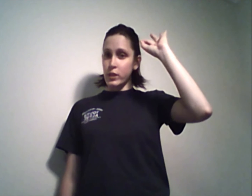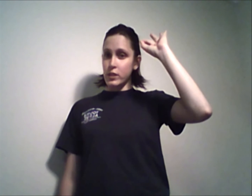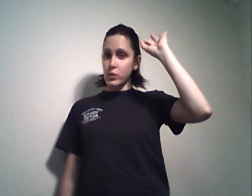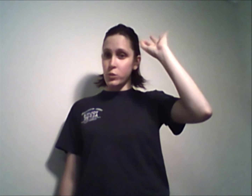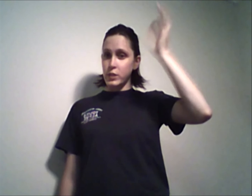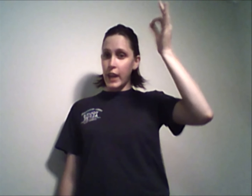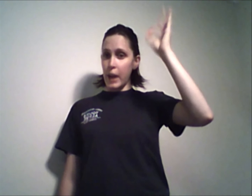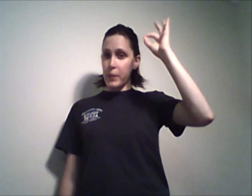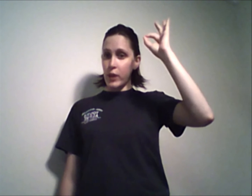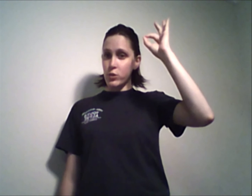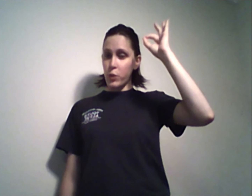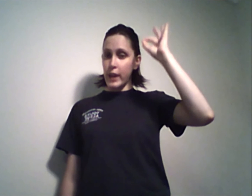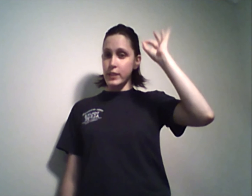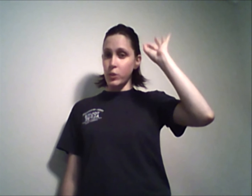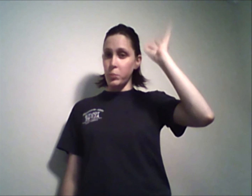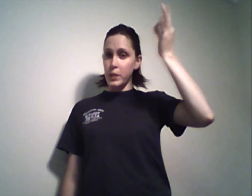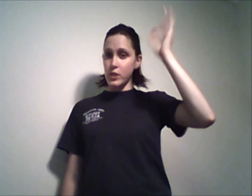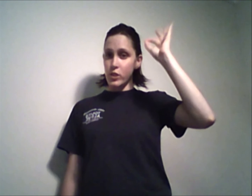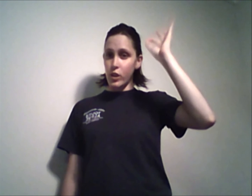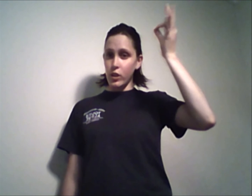to tap out twice. So minister